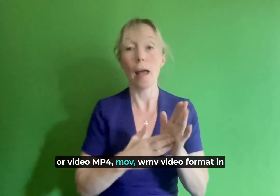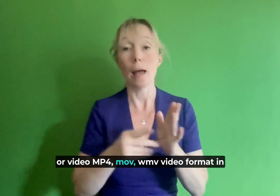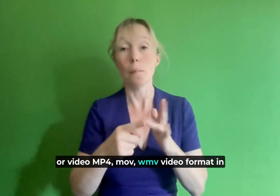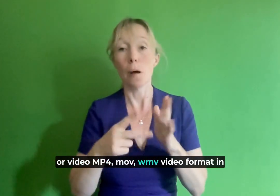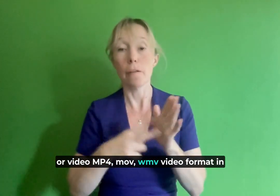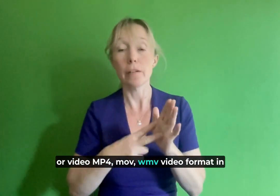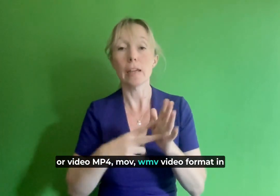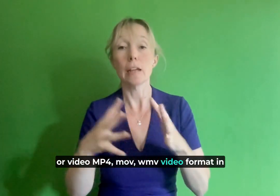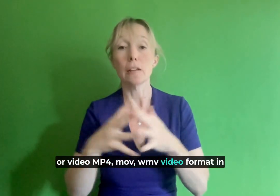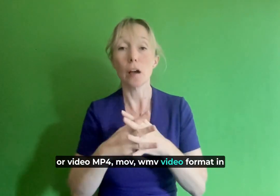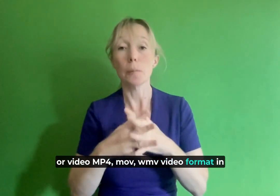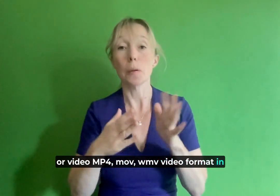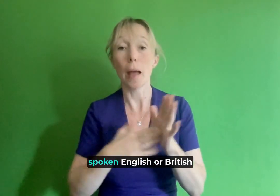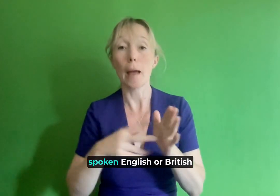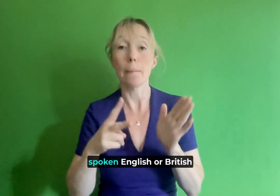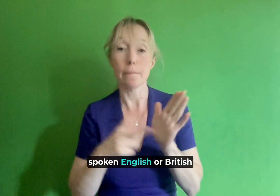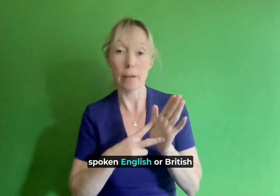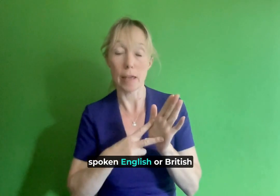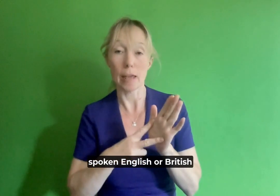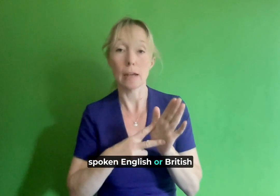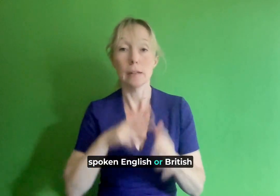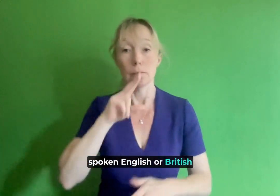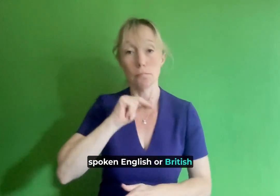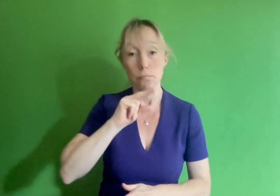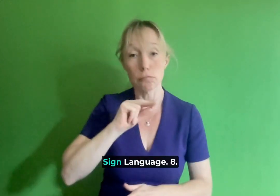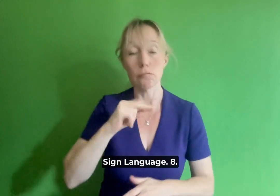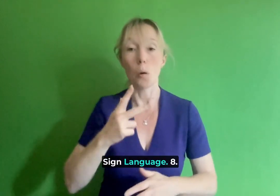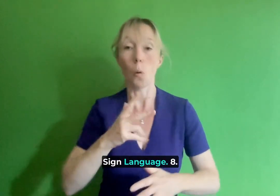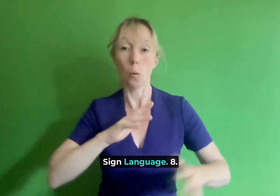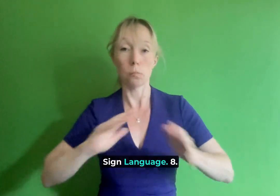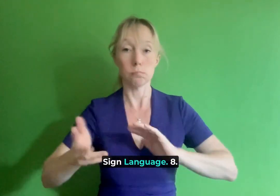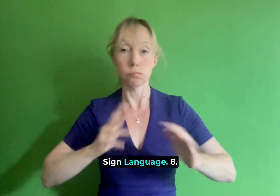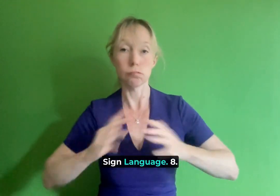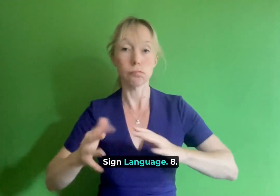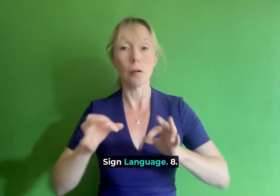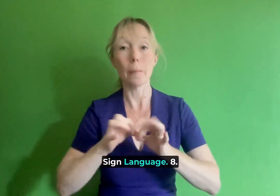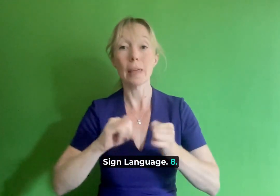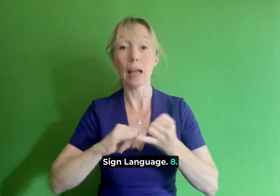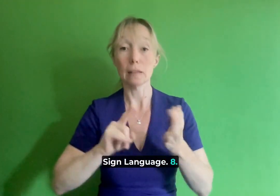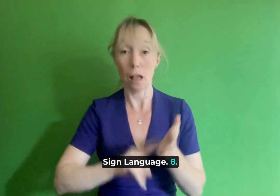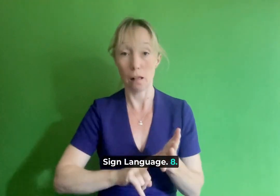WMV format in spoken English or British Sign Language. 8.